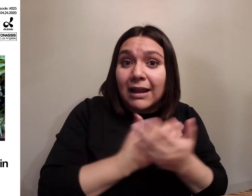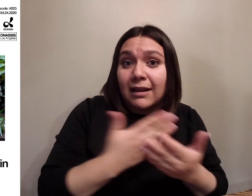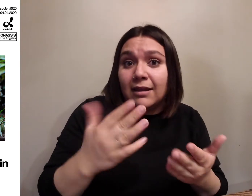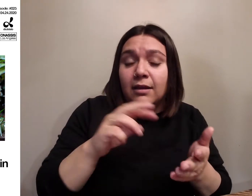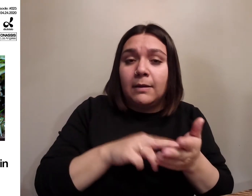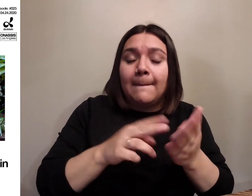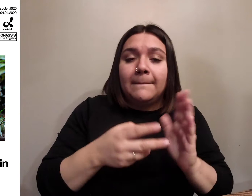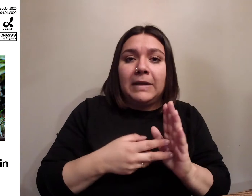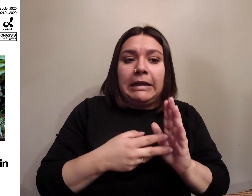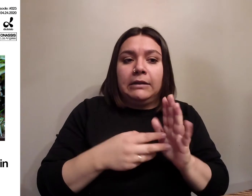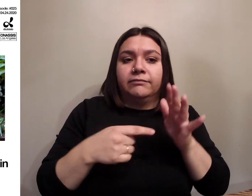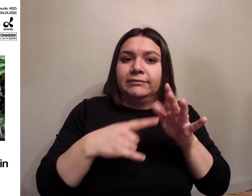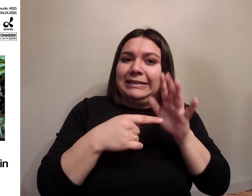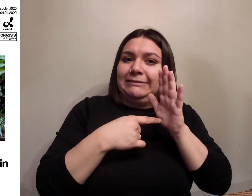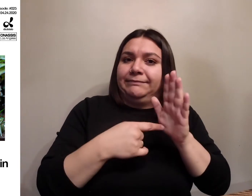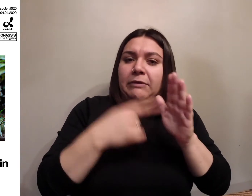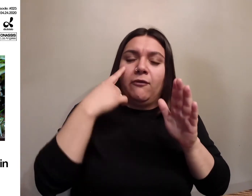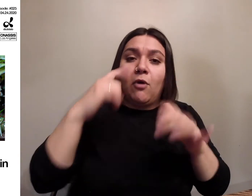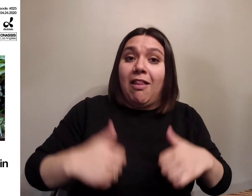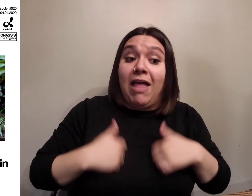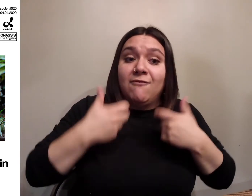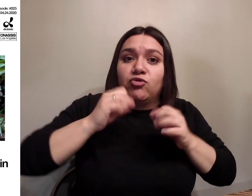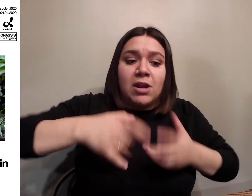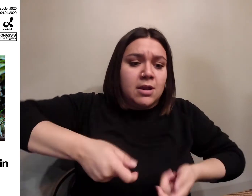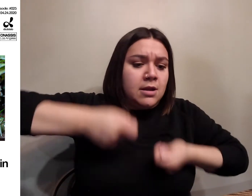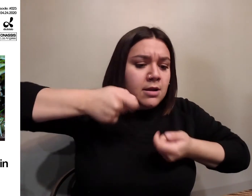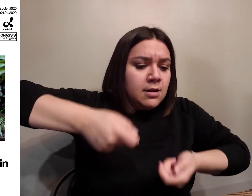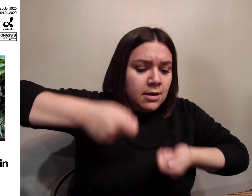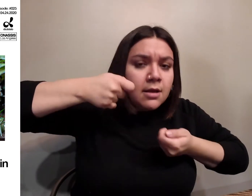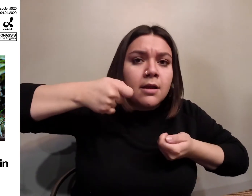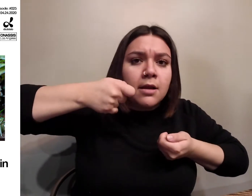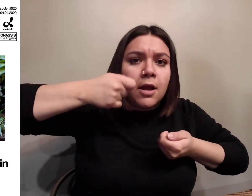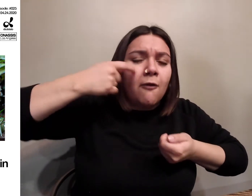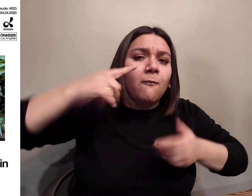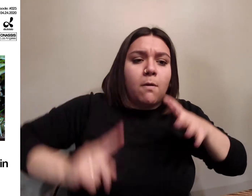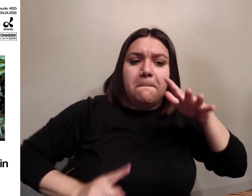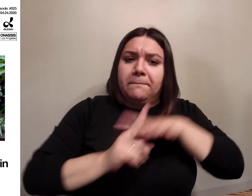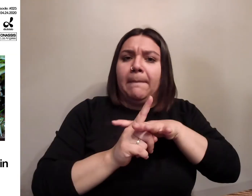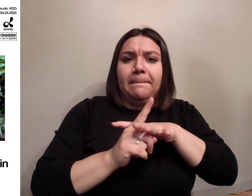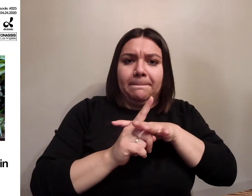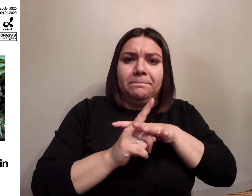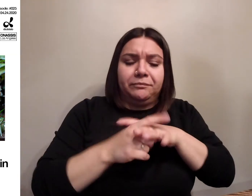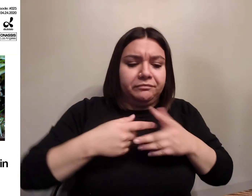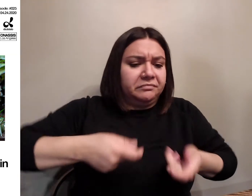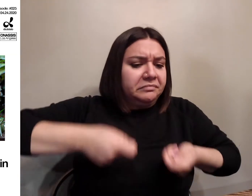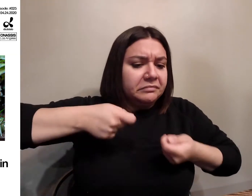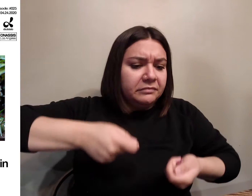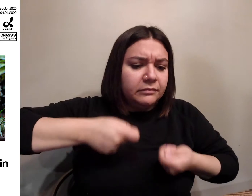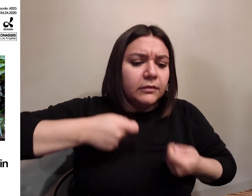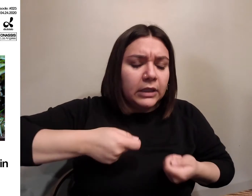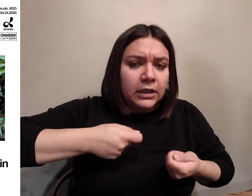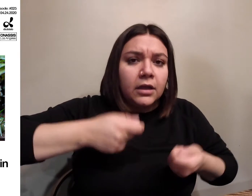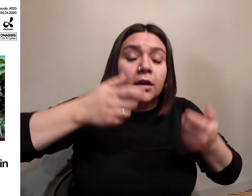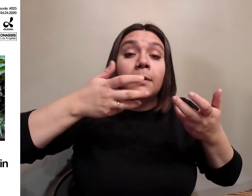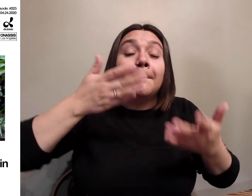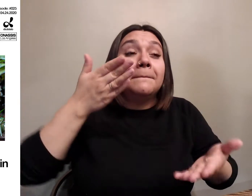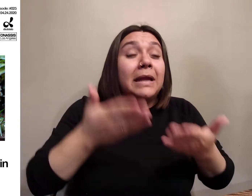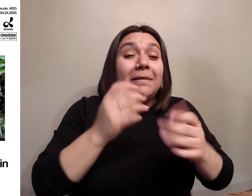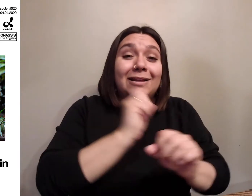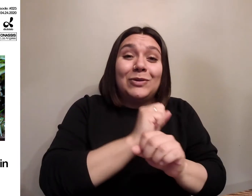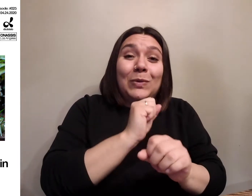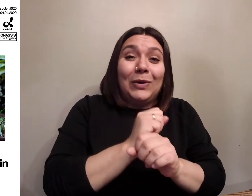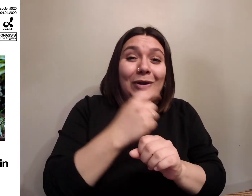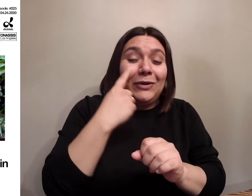or sounds of life under the rubble. And if you hear anything, a sign of life, you try to pull it